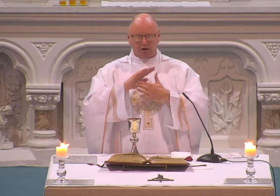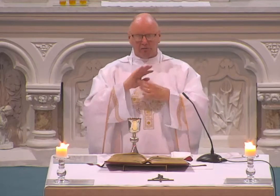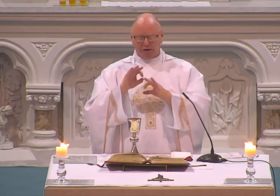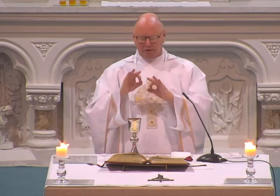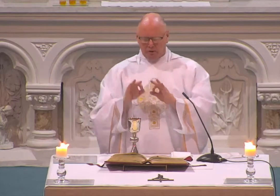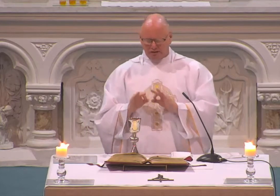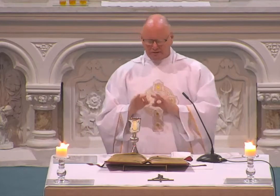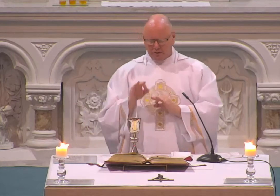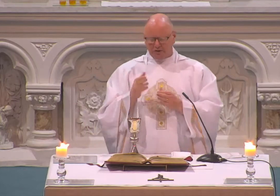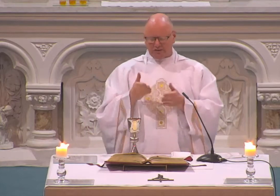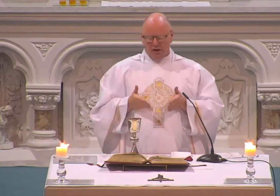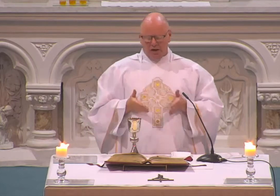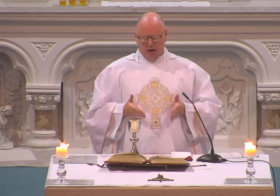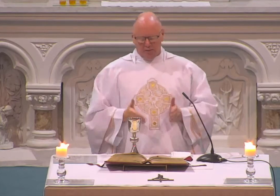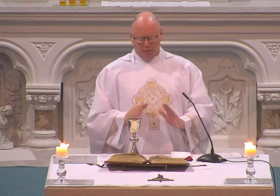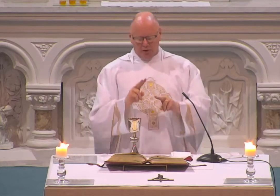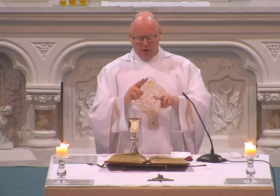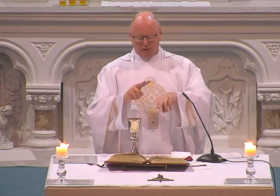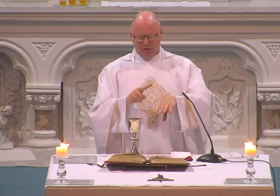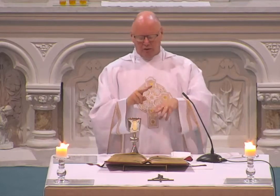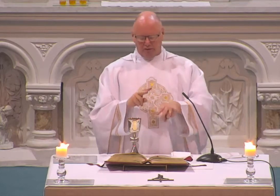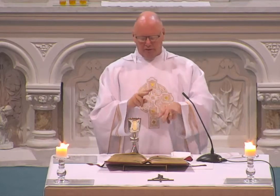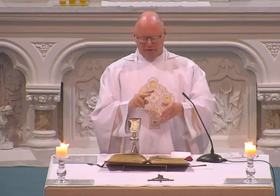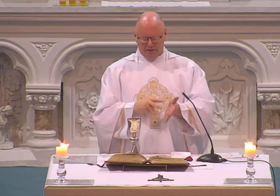the Holy Spirit and born of the Virgin,